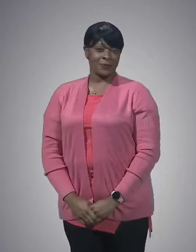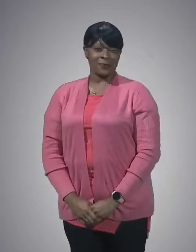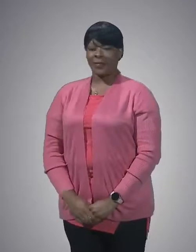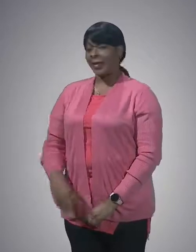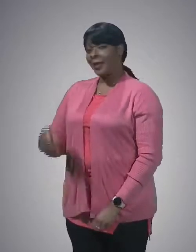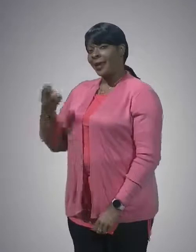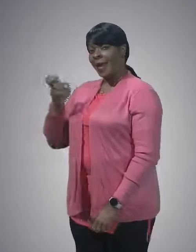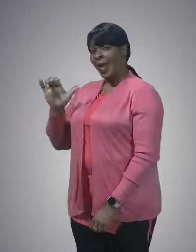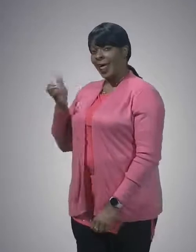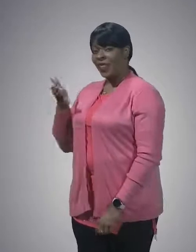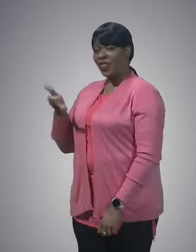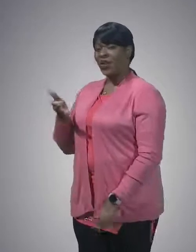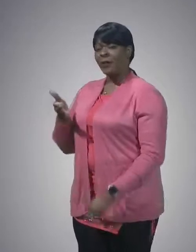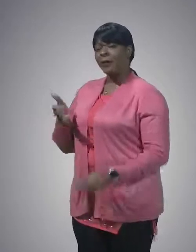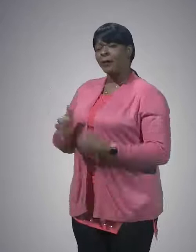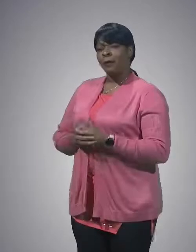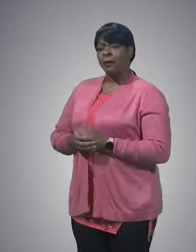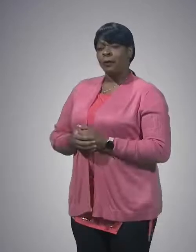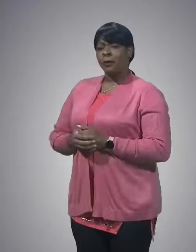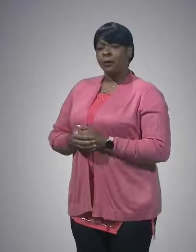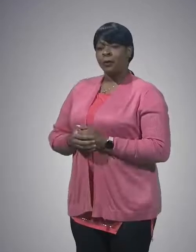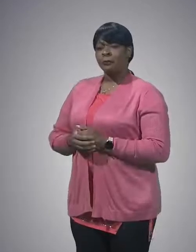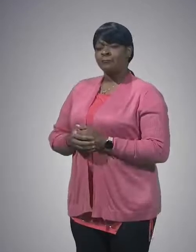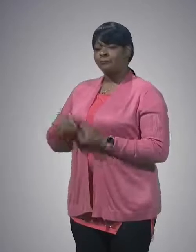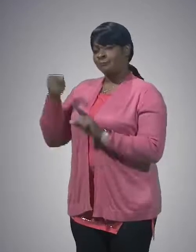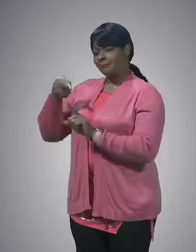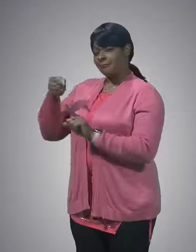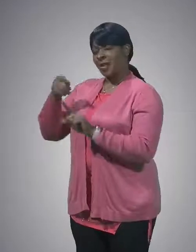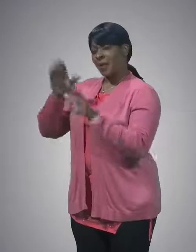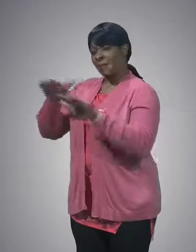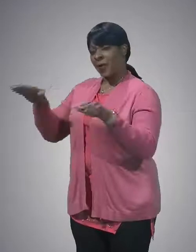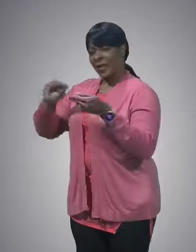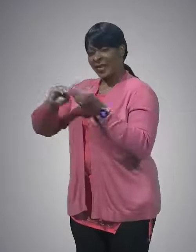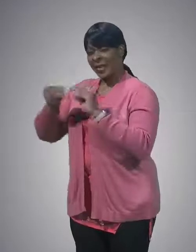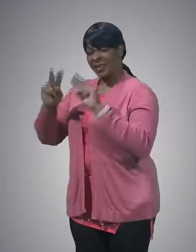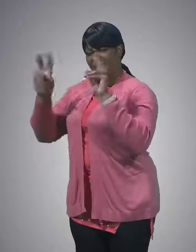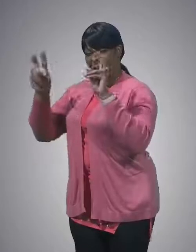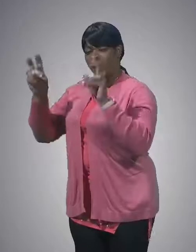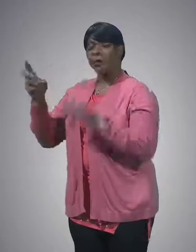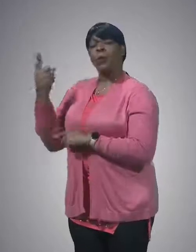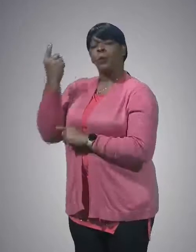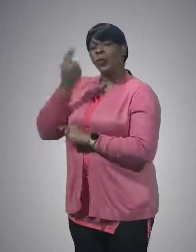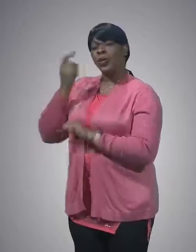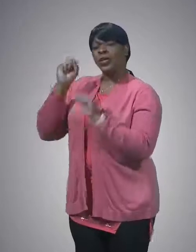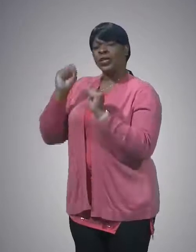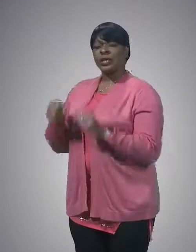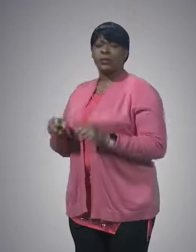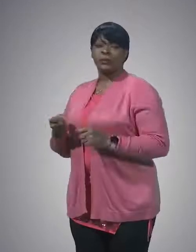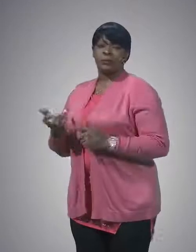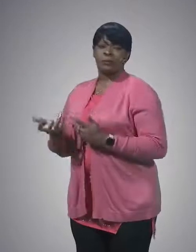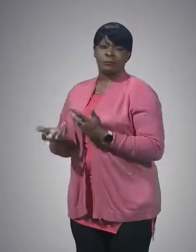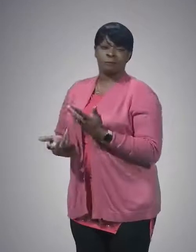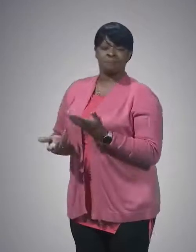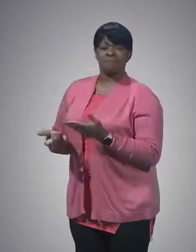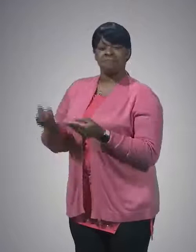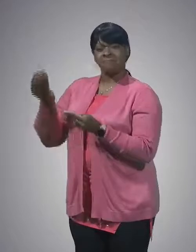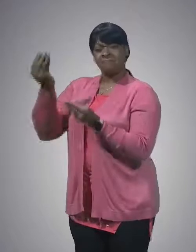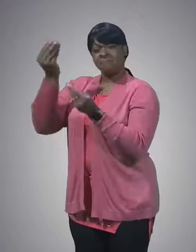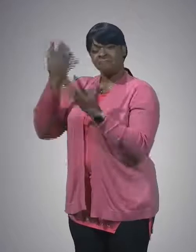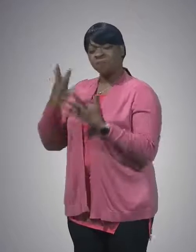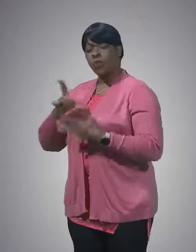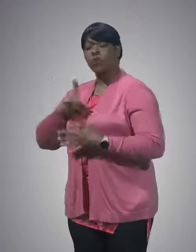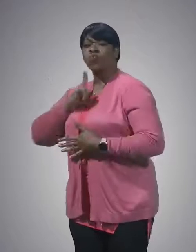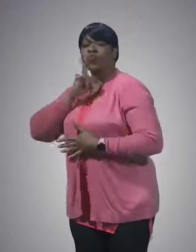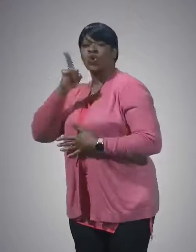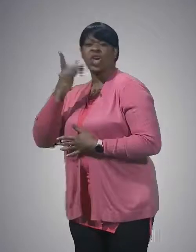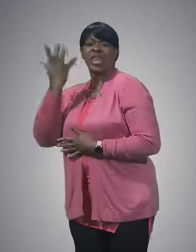Hey there. Staying on the pediatric case topic, I'm wondering if you can kind of give us the reality